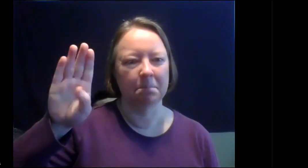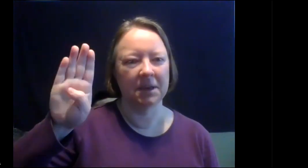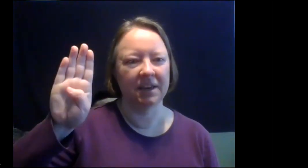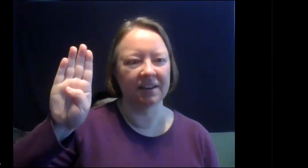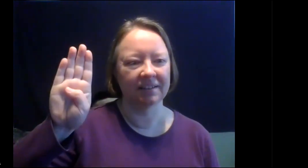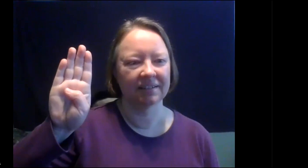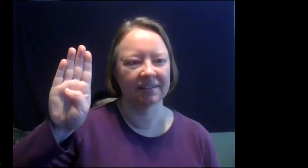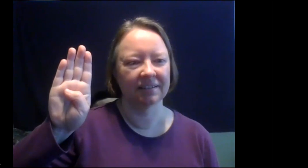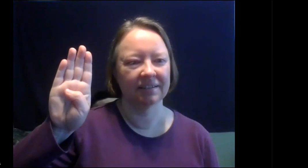B,